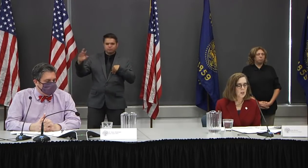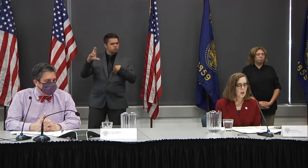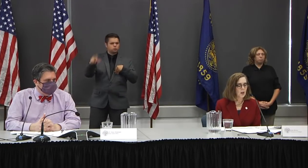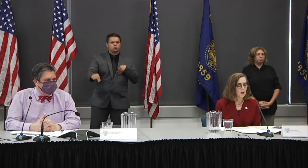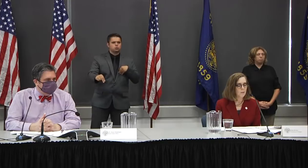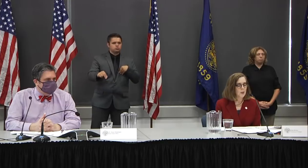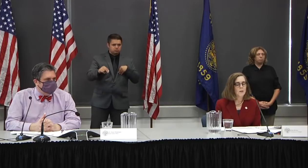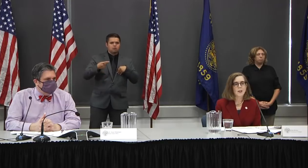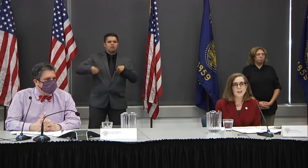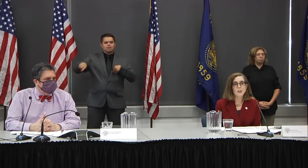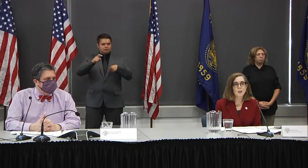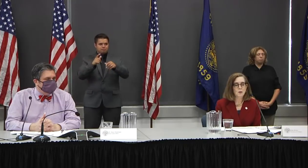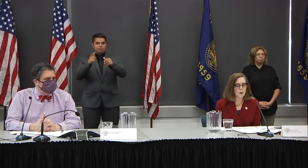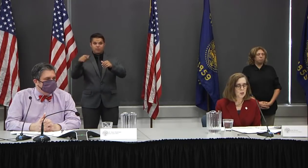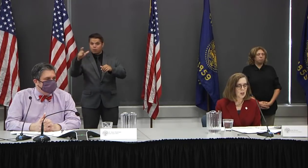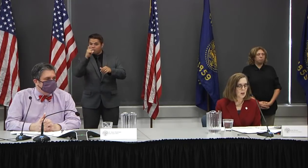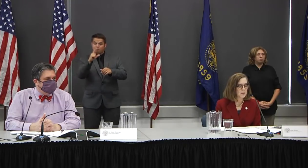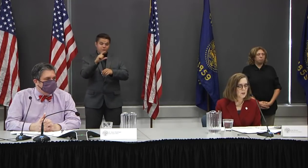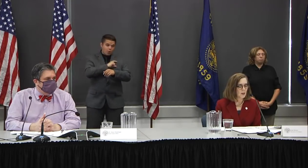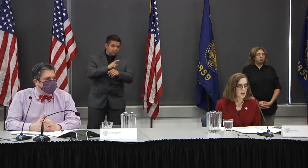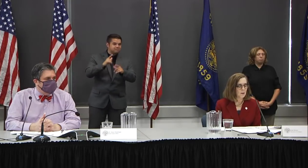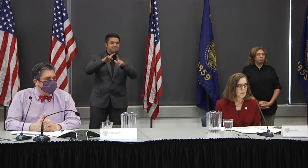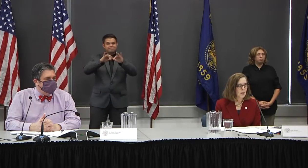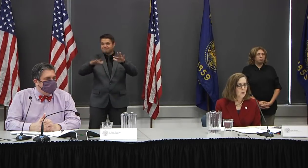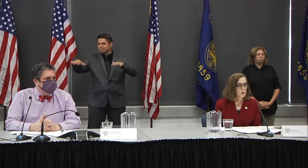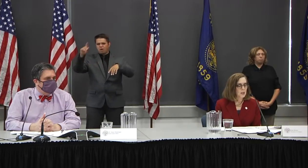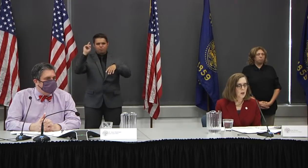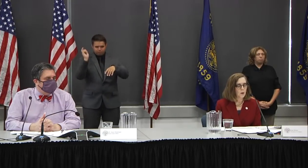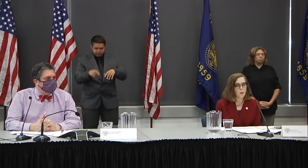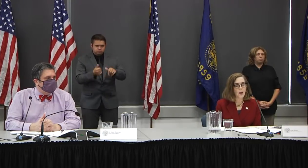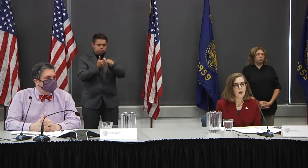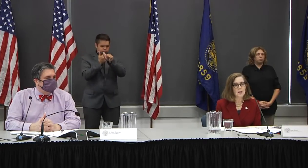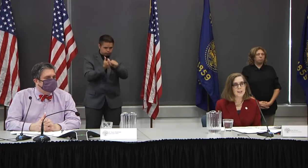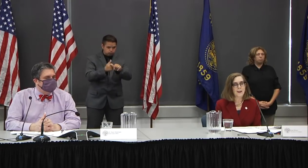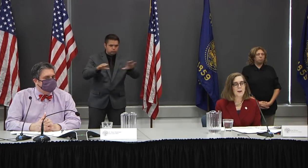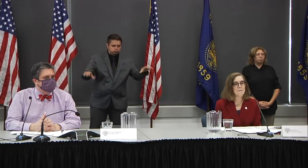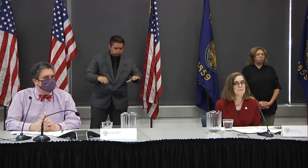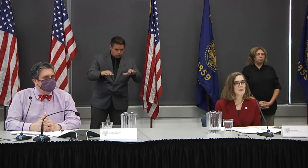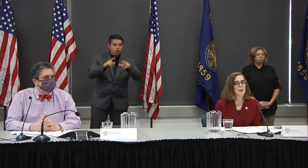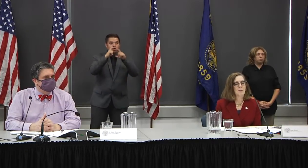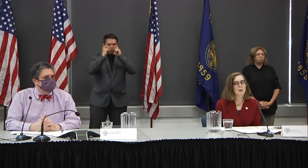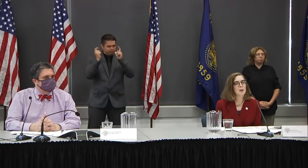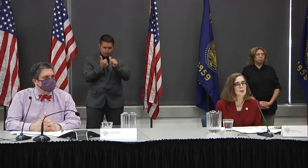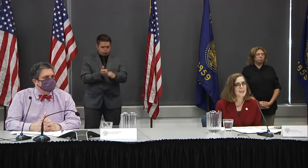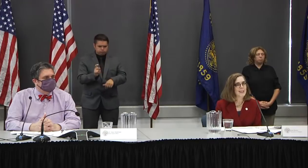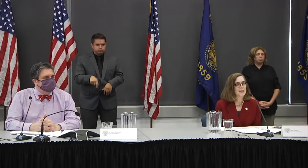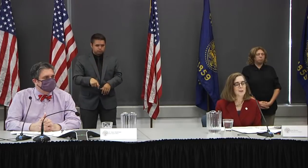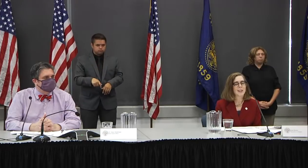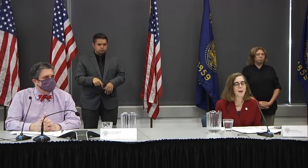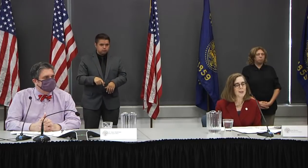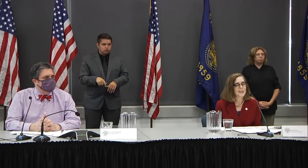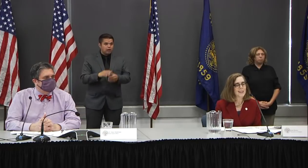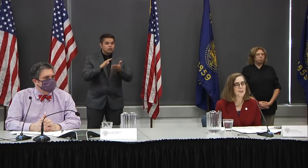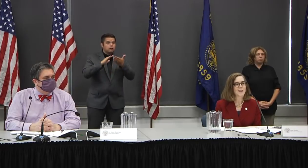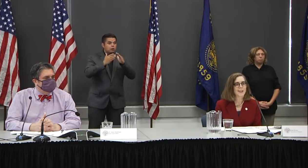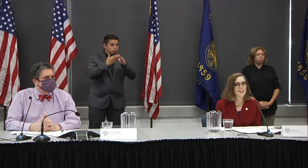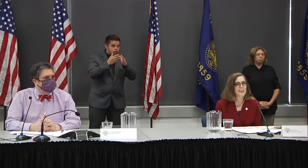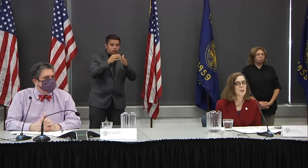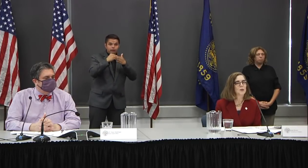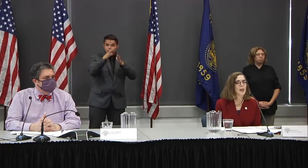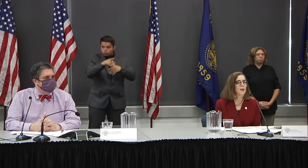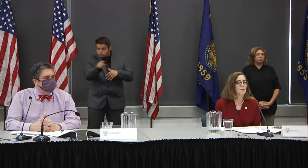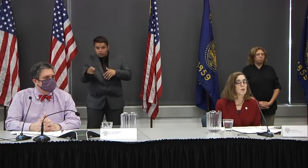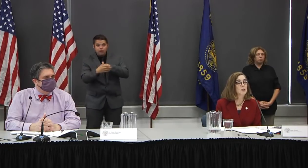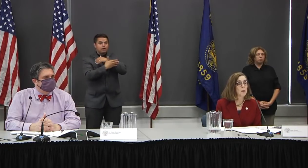law. They need to do their jobs. We know that some community leaders, county leaders,